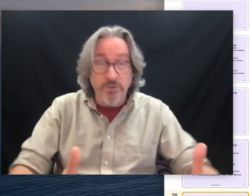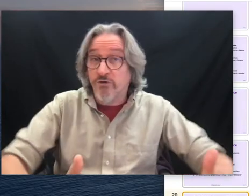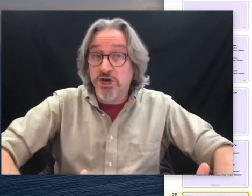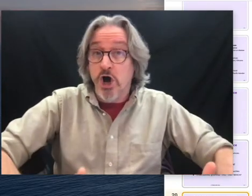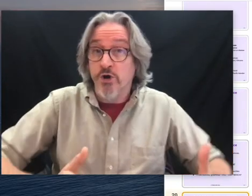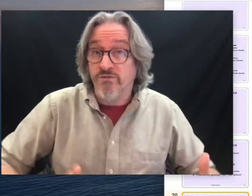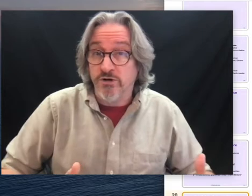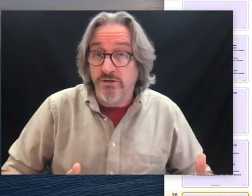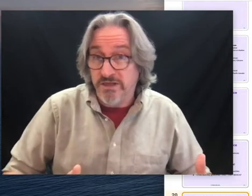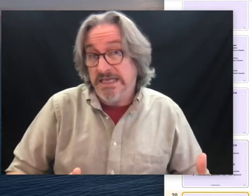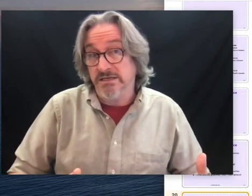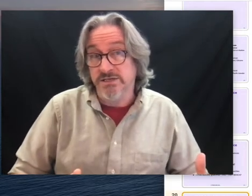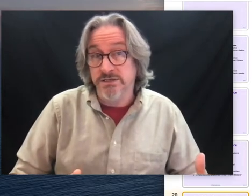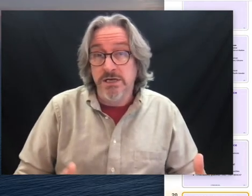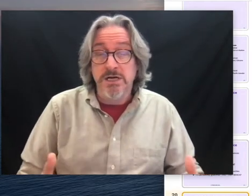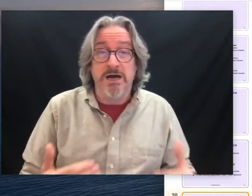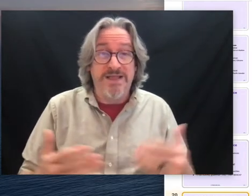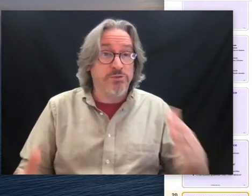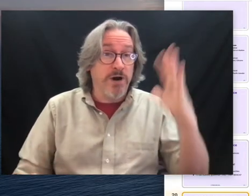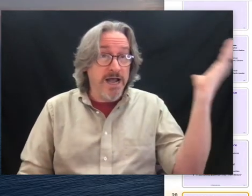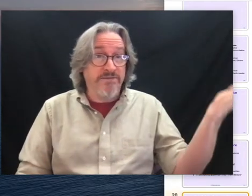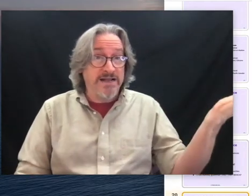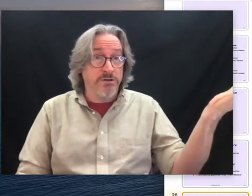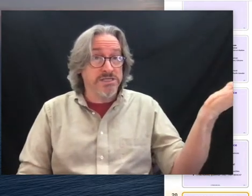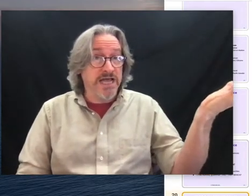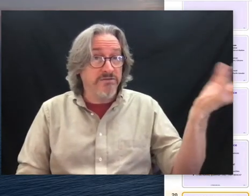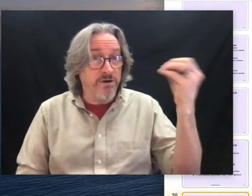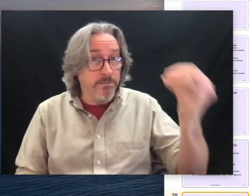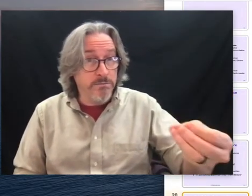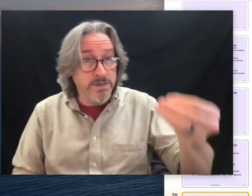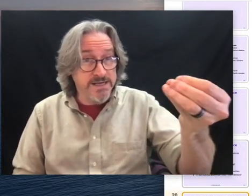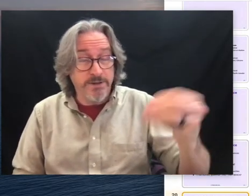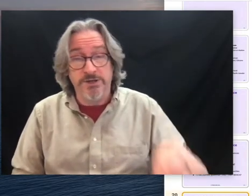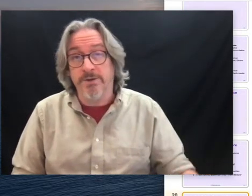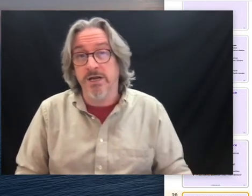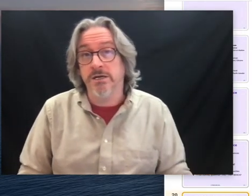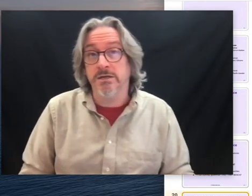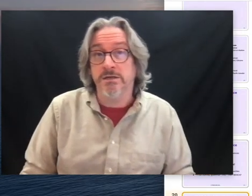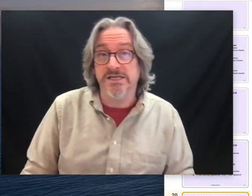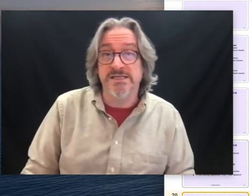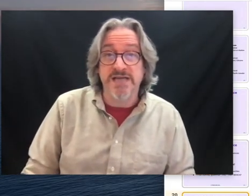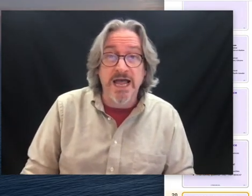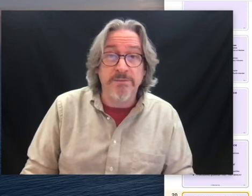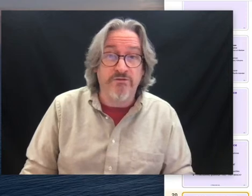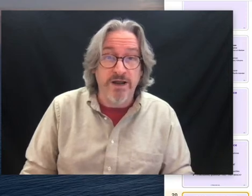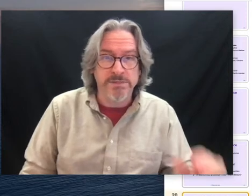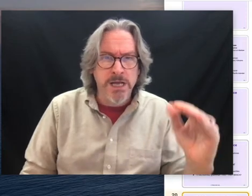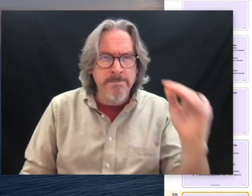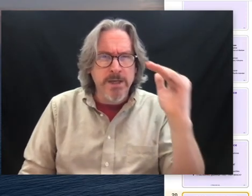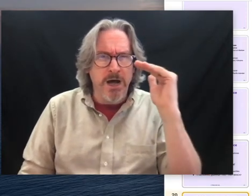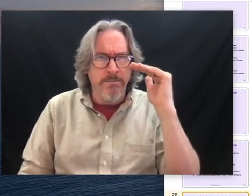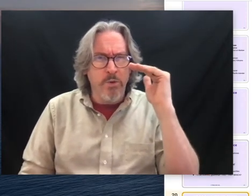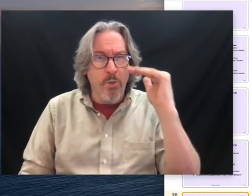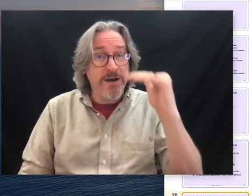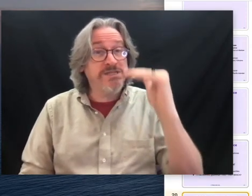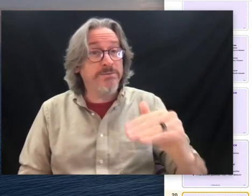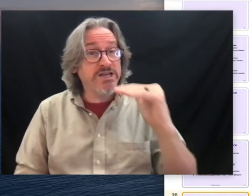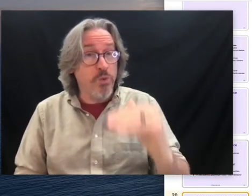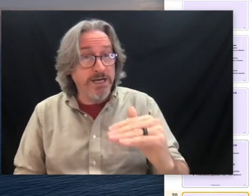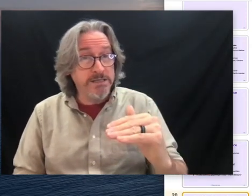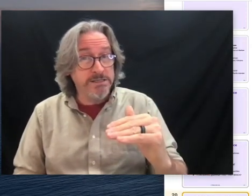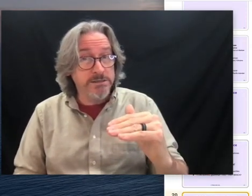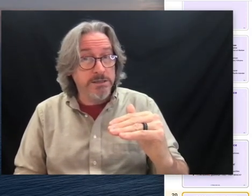easy. We've already gone over these. That's where I got that other slide from, as I built upon these time frames. When I was